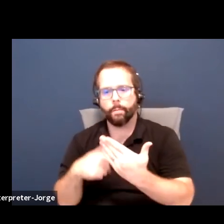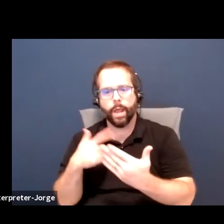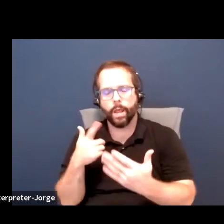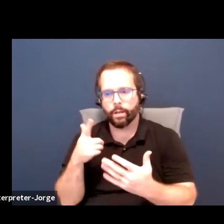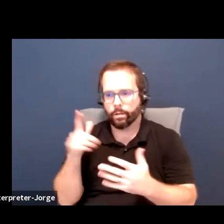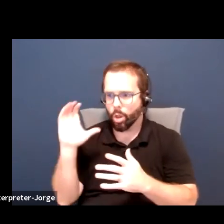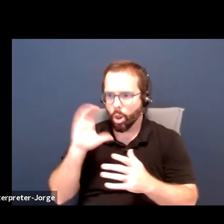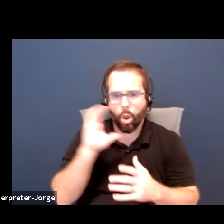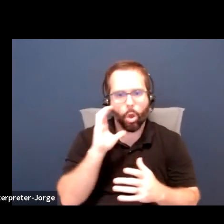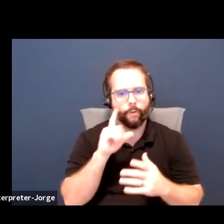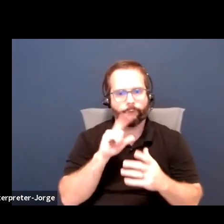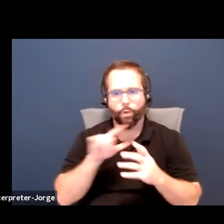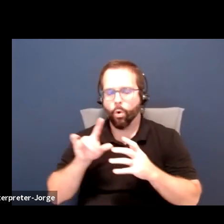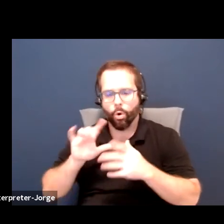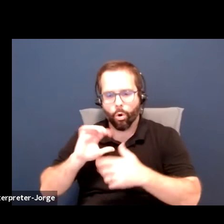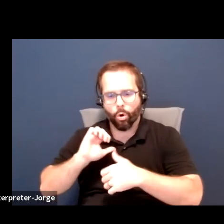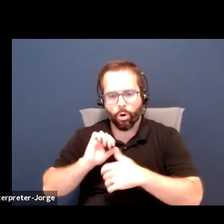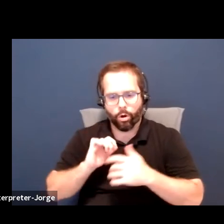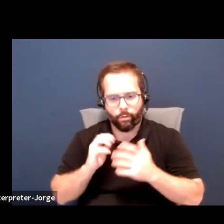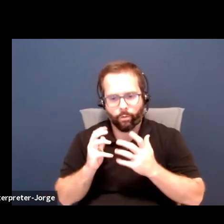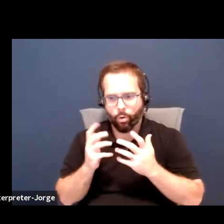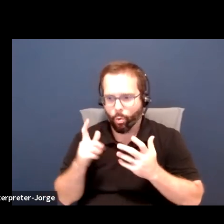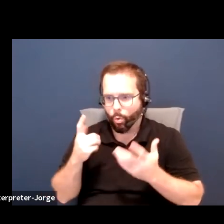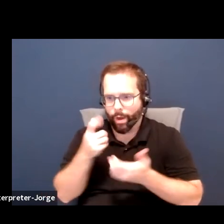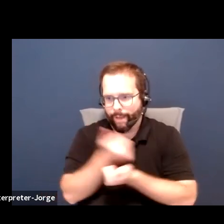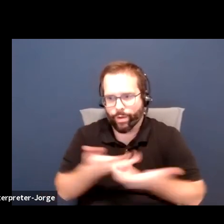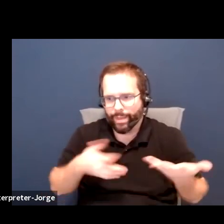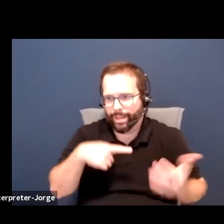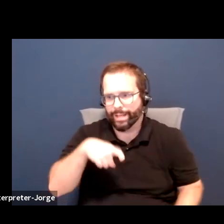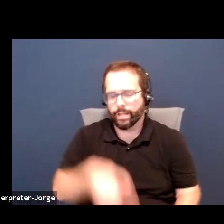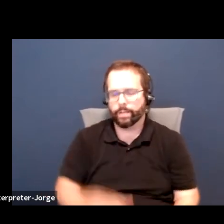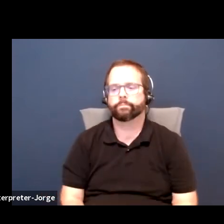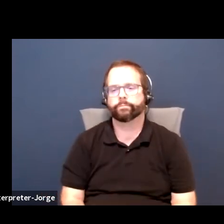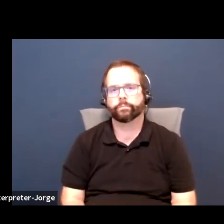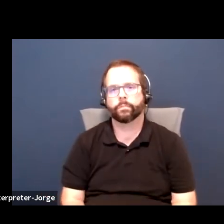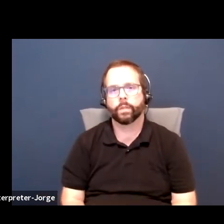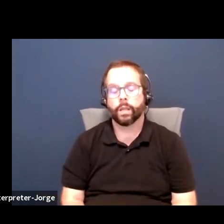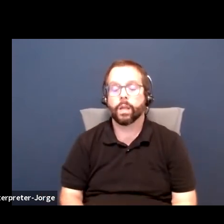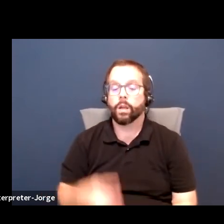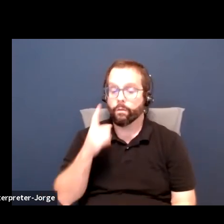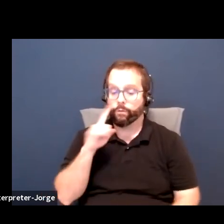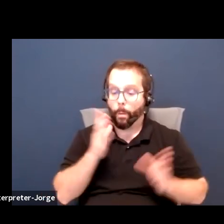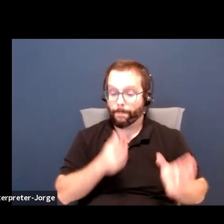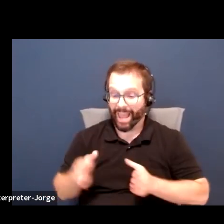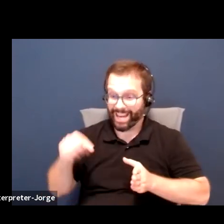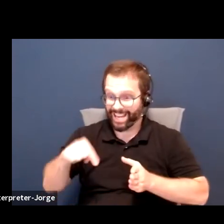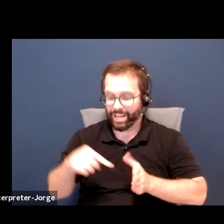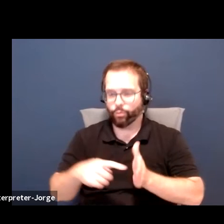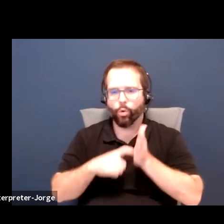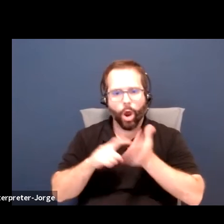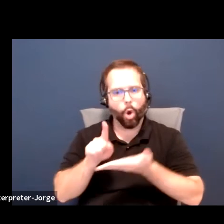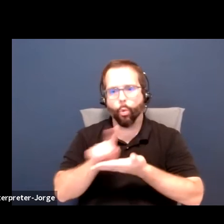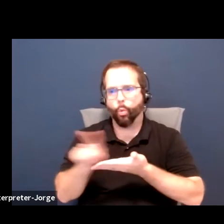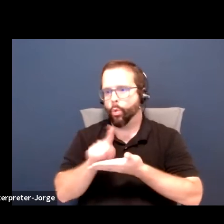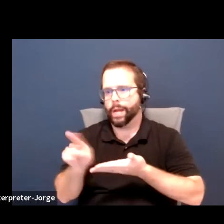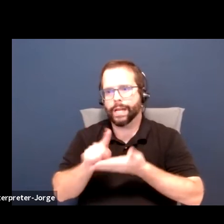meet. We met weekly for probably a good part of a year, if not more. Every Wednesday, 11